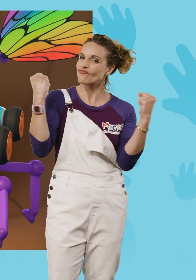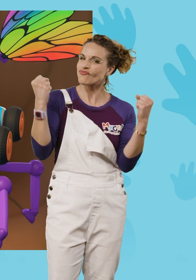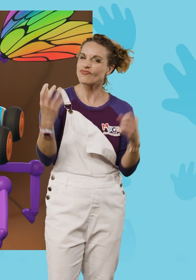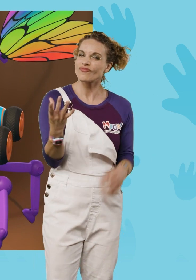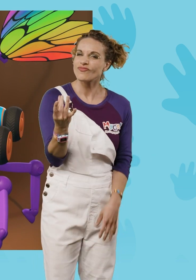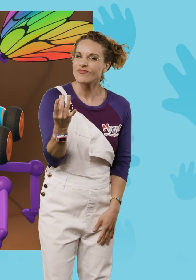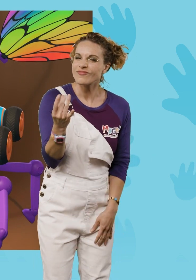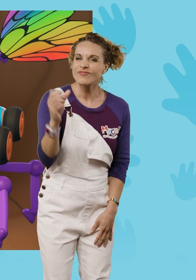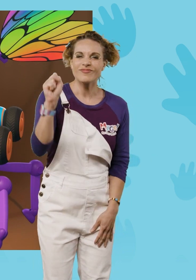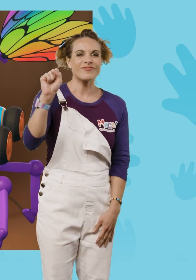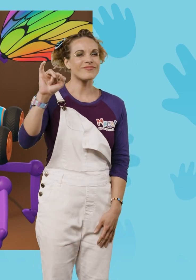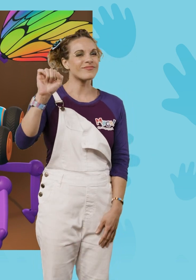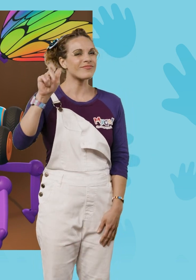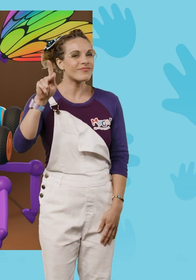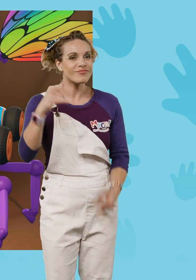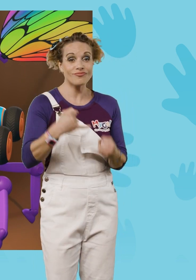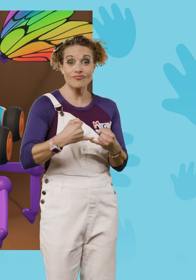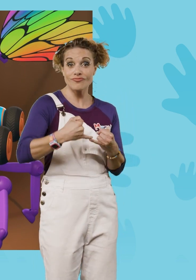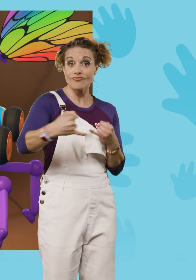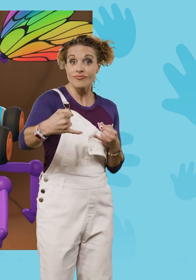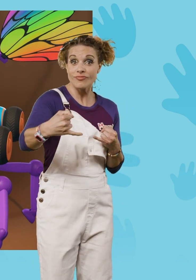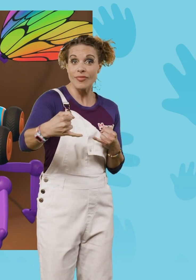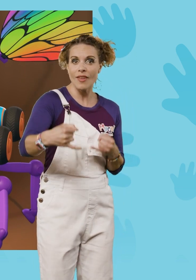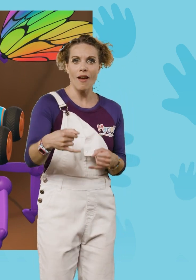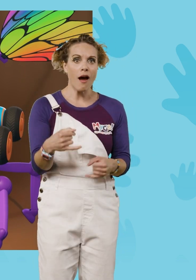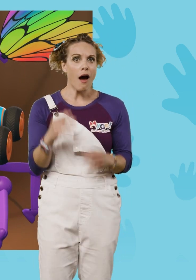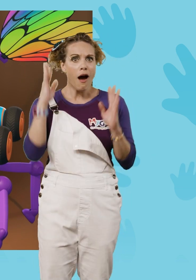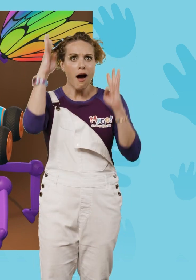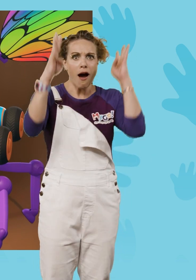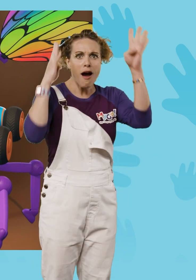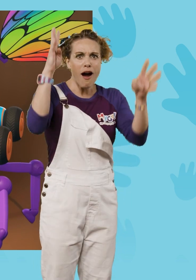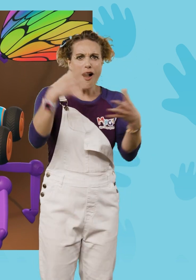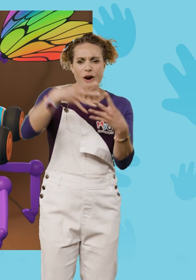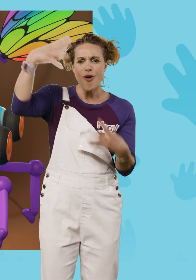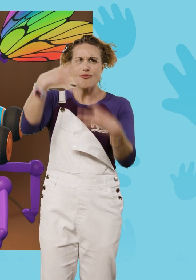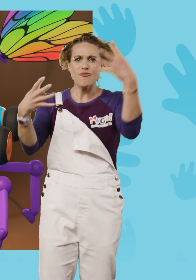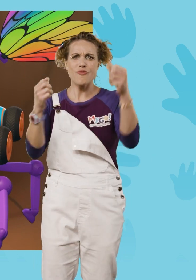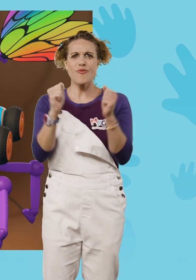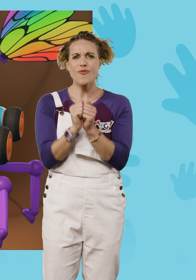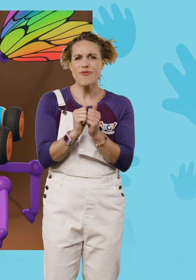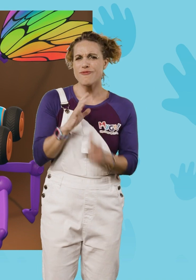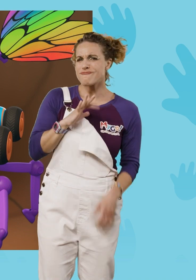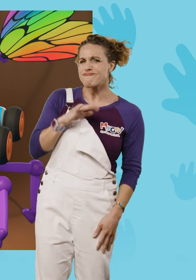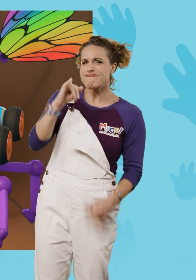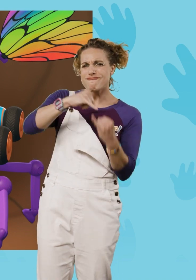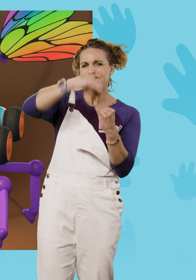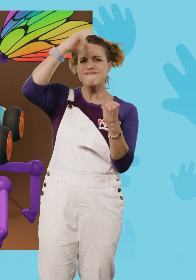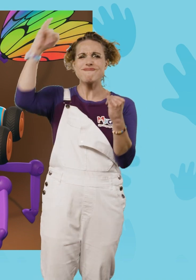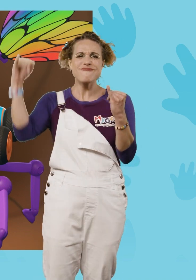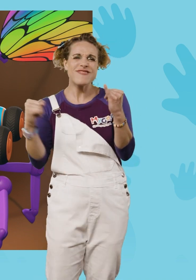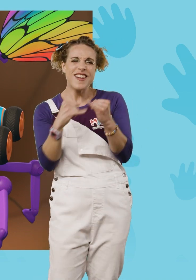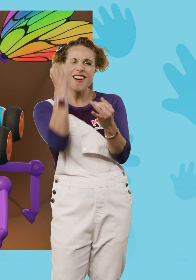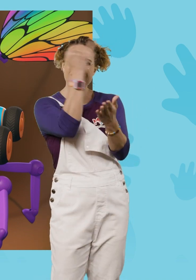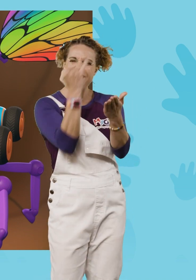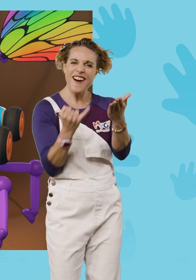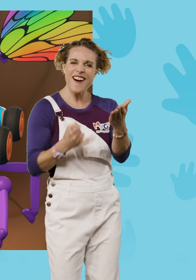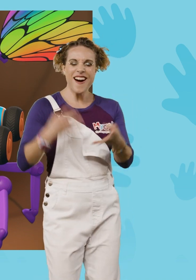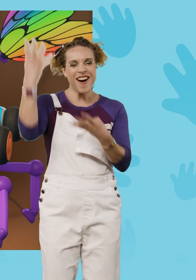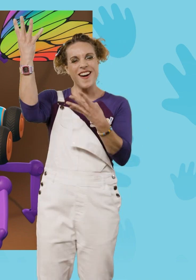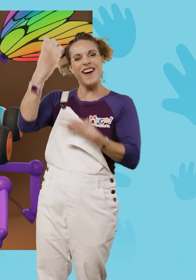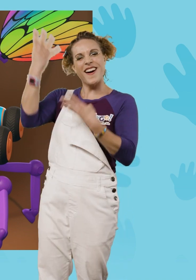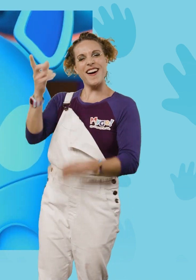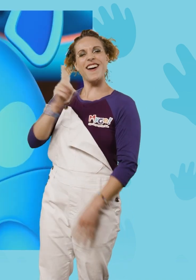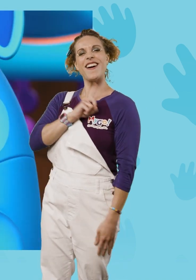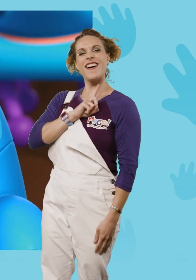use super strong and sticky silk strands to create a web with a cool circular design.